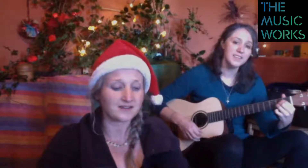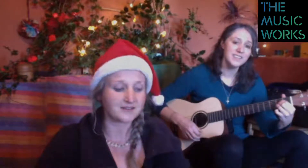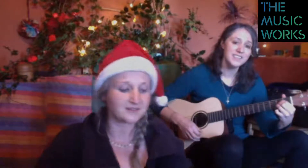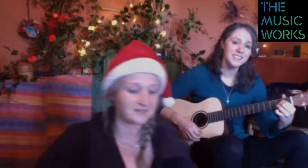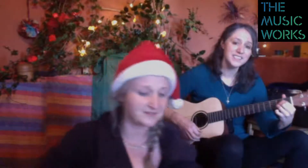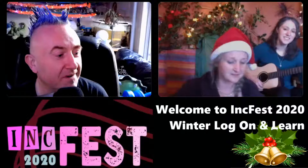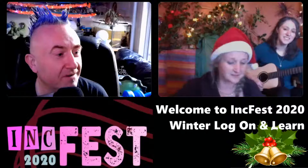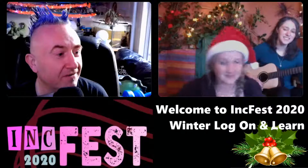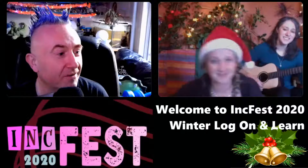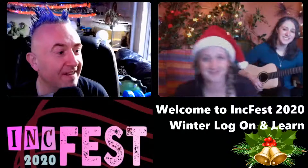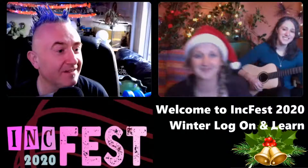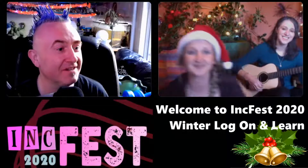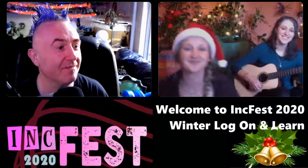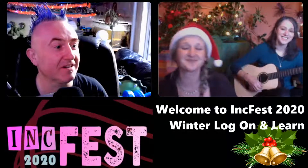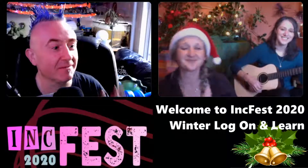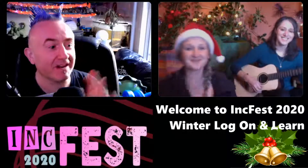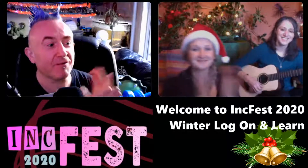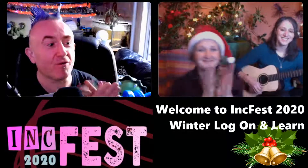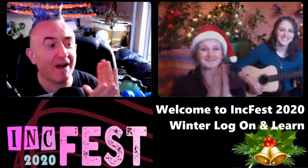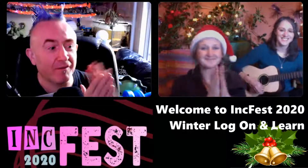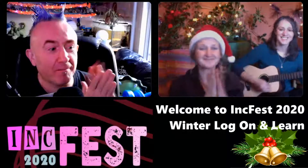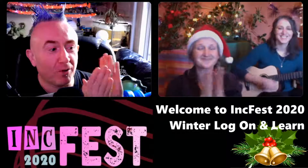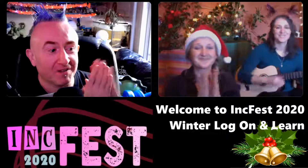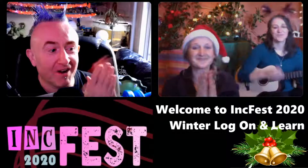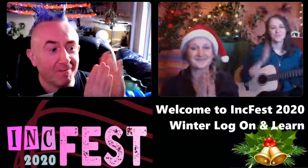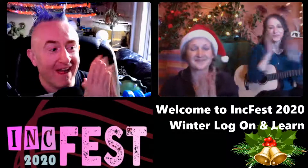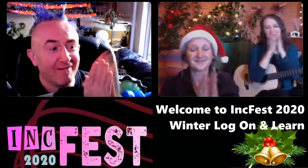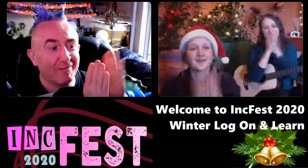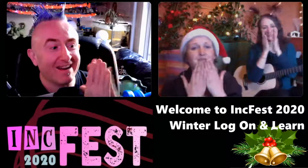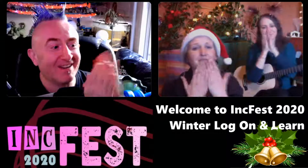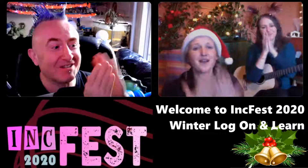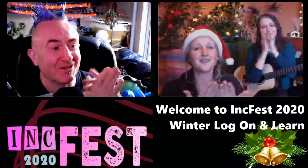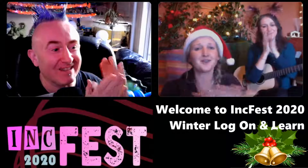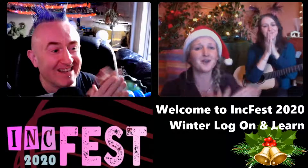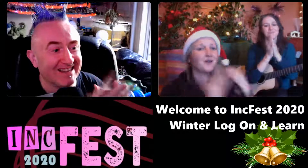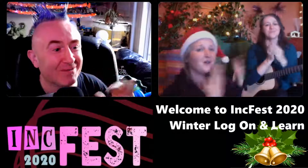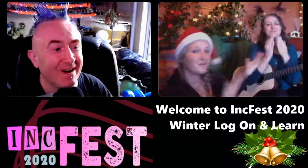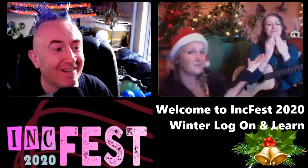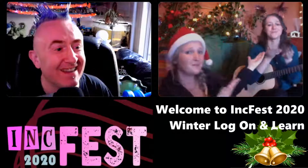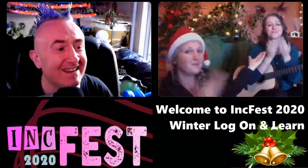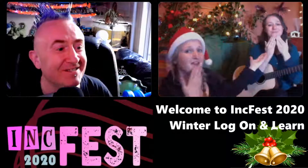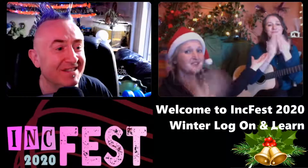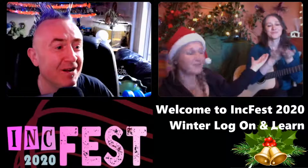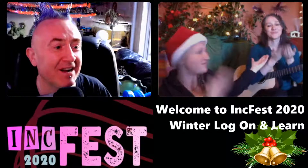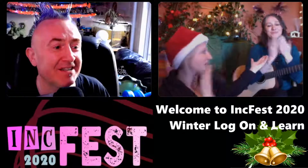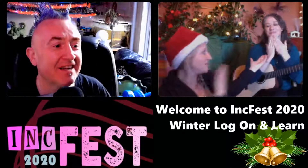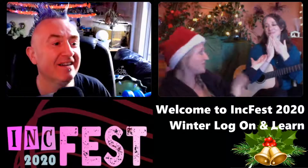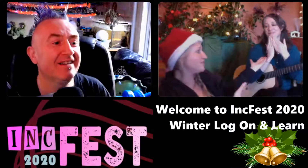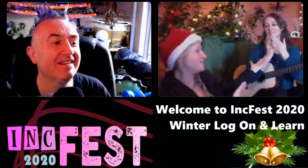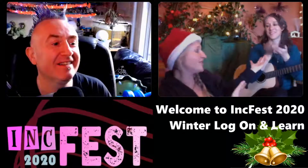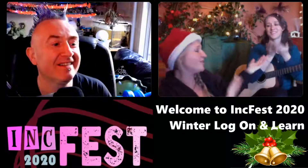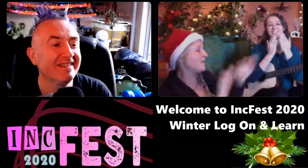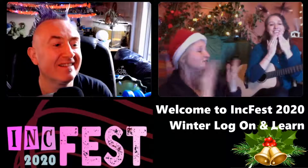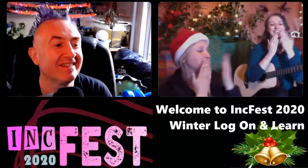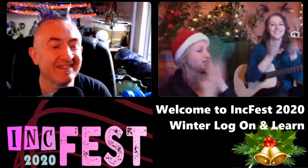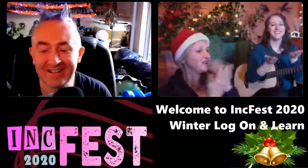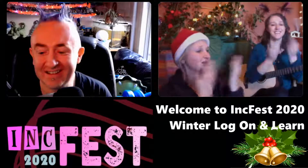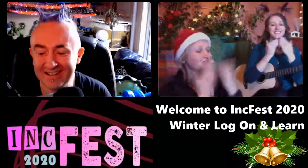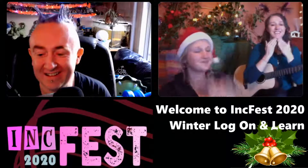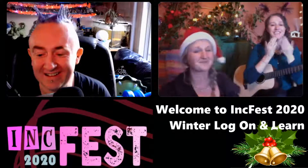Oh, that's beautiful. Thank you so much. I'm going to give you a round of applause and hope that everybody else joins in as well. Thank you so much. Thank you so much, Misha.